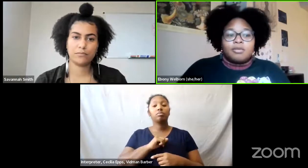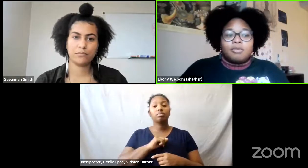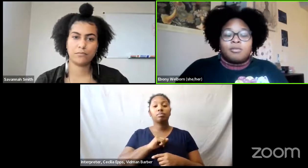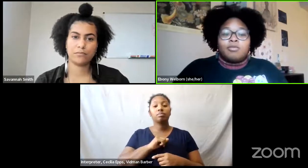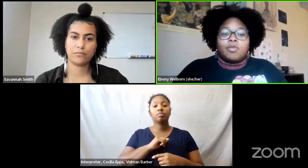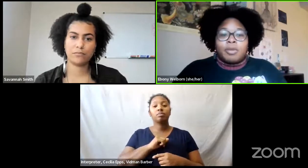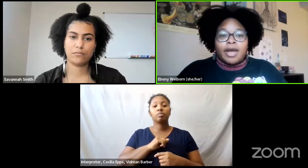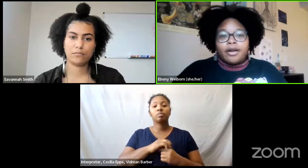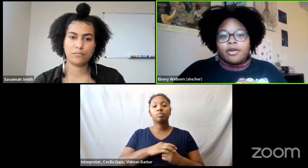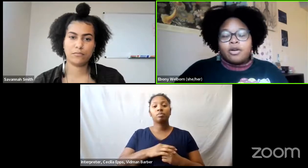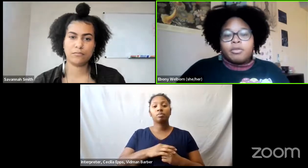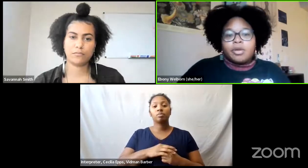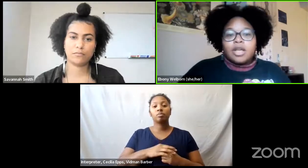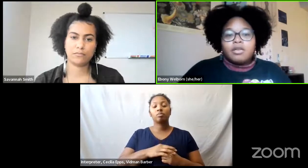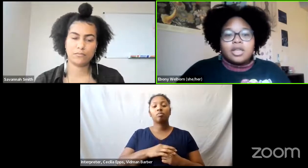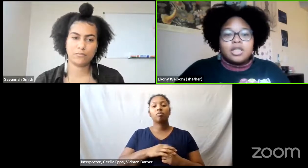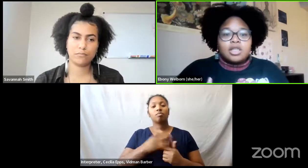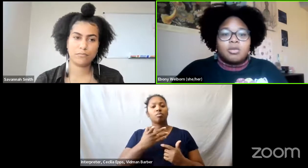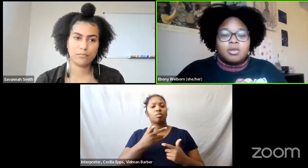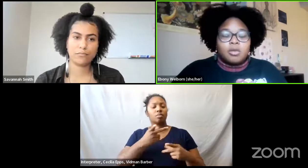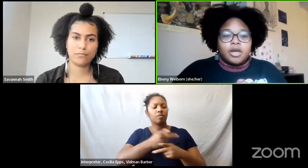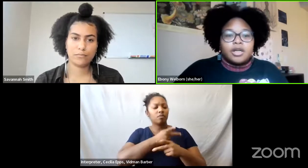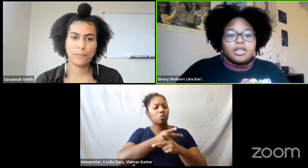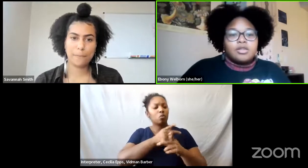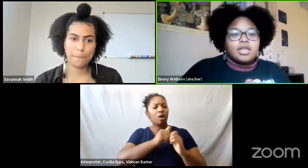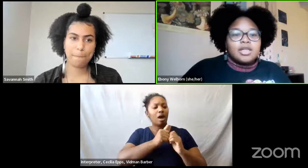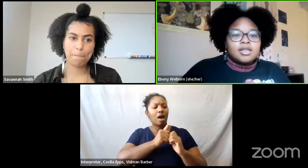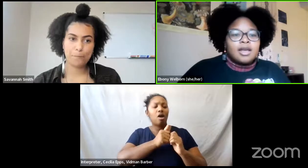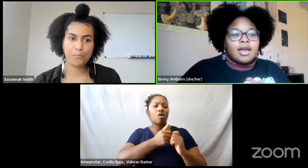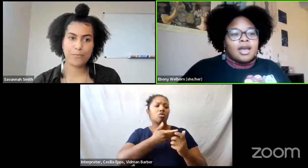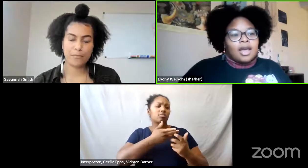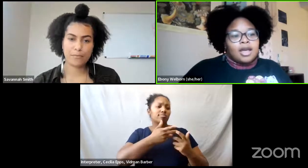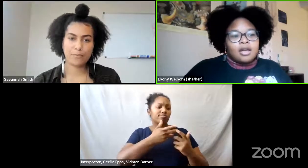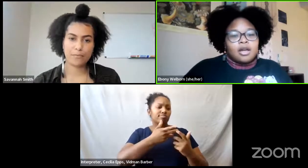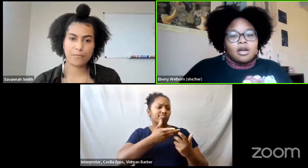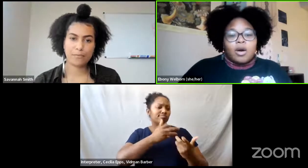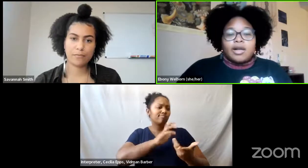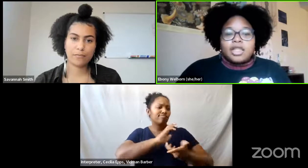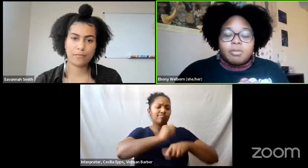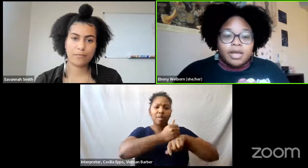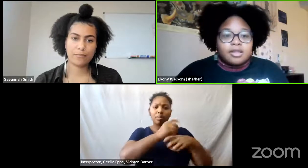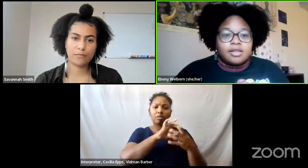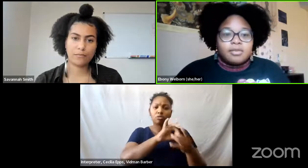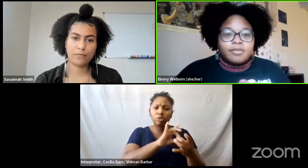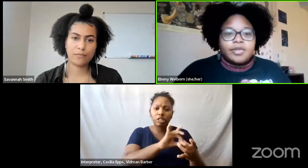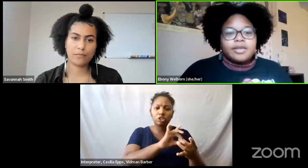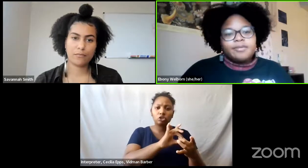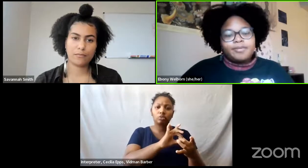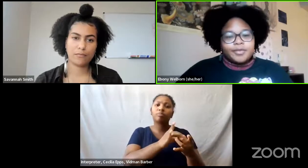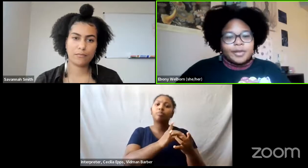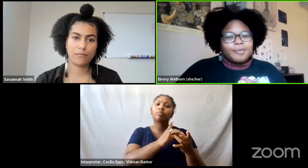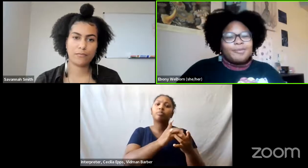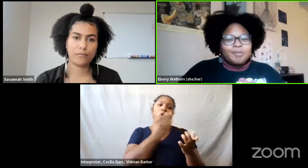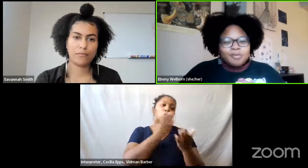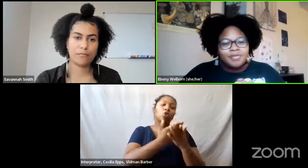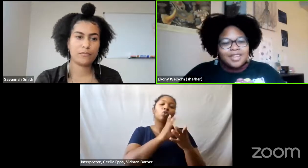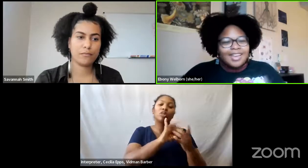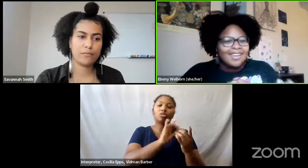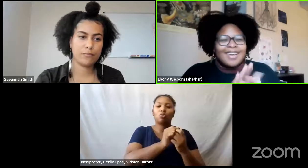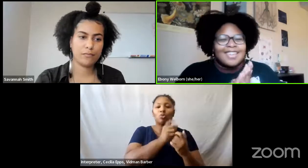trying to repair or rebuild that relationship with water and do this in a aquatic space.